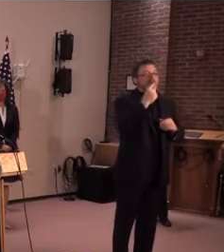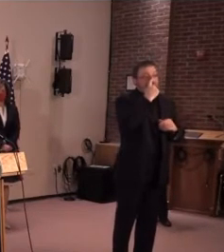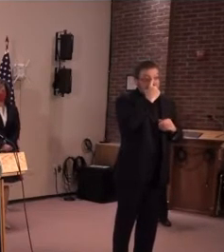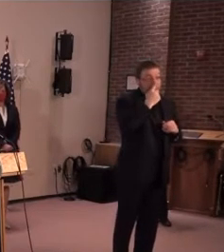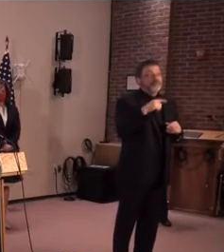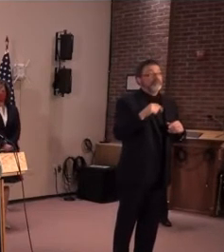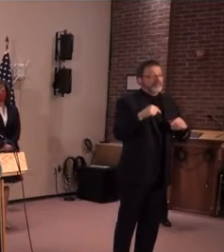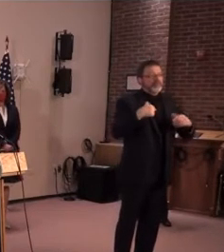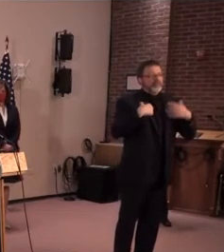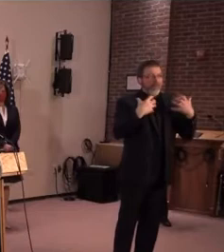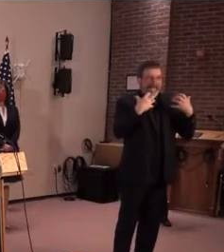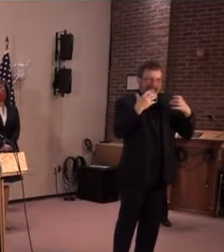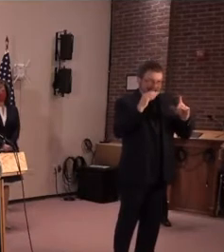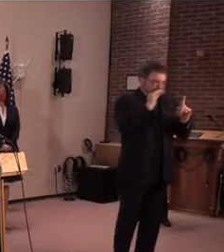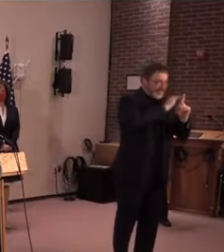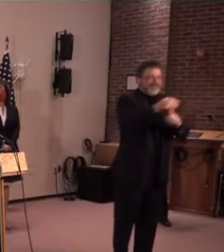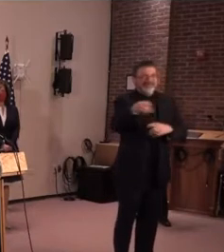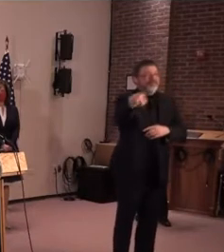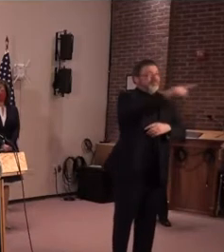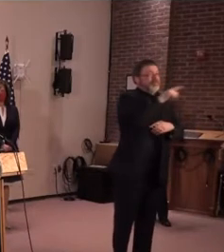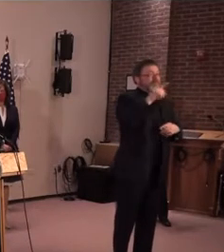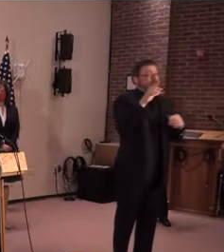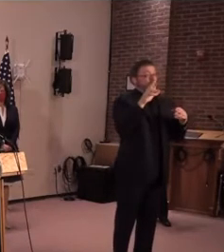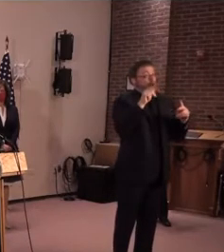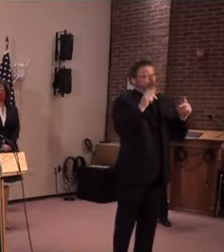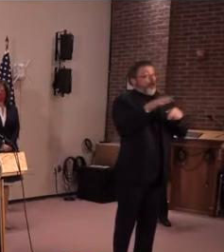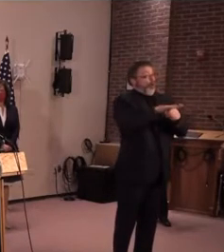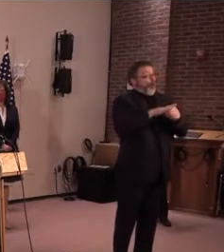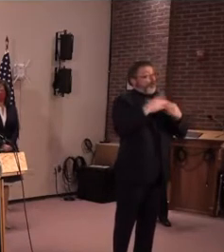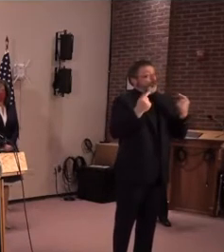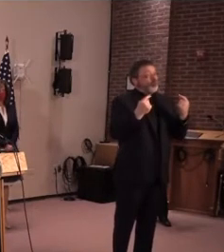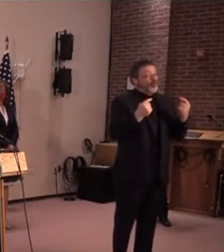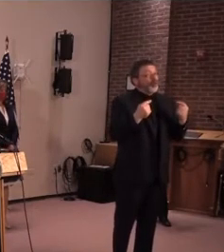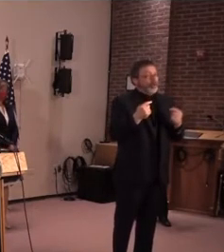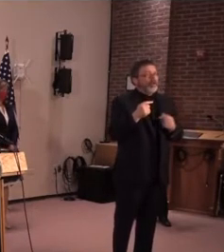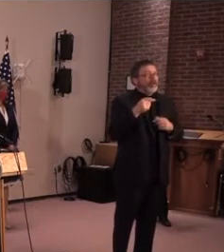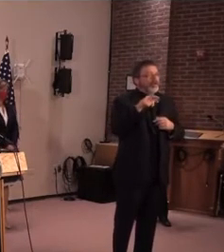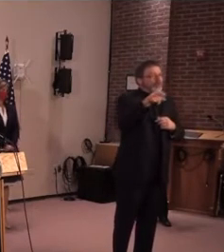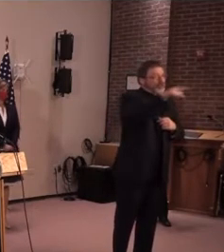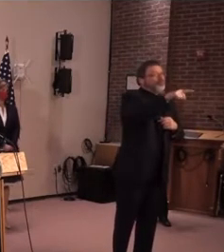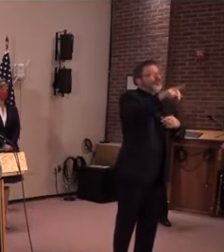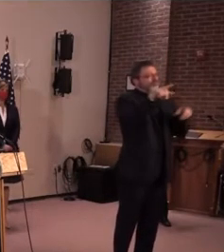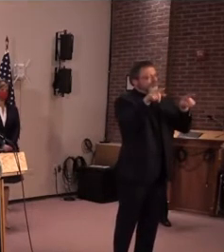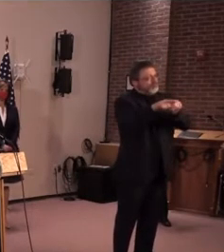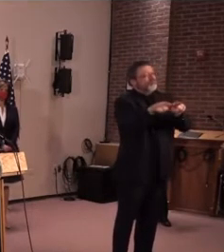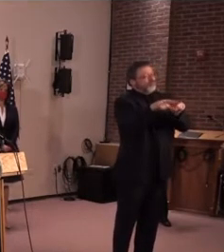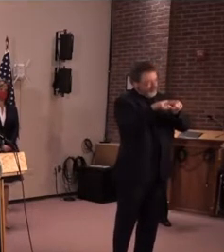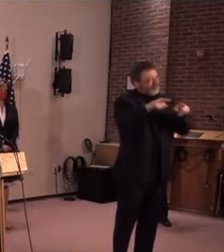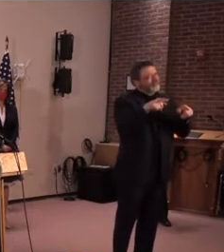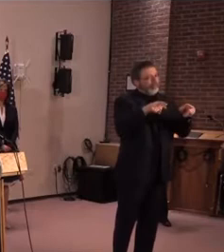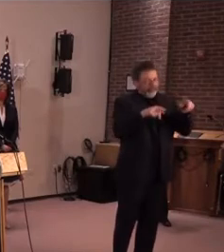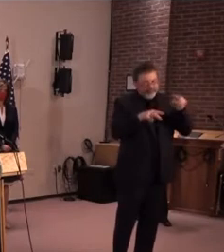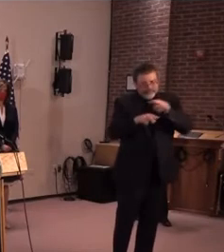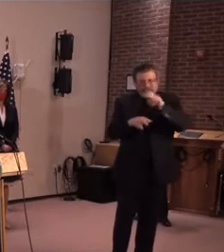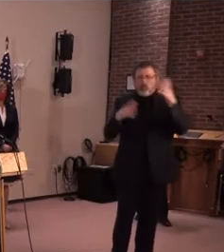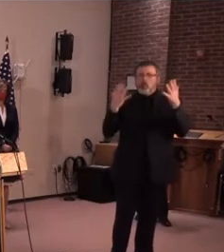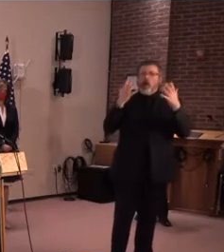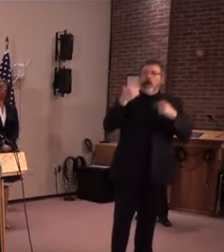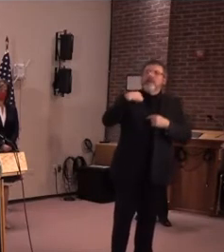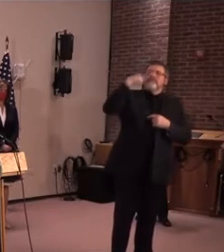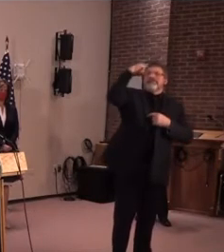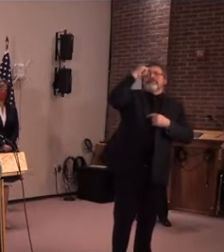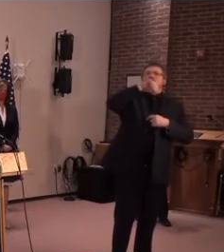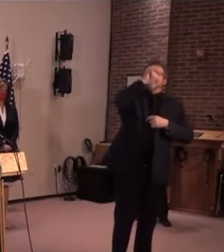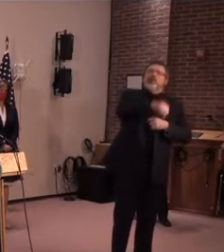advantage of some of the same amenities that our visitors come here to enjoy, which will directly support our communities and